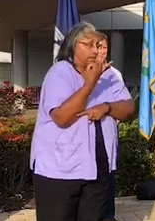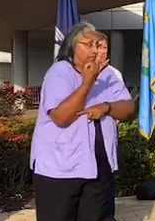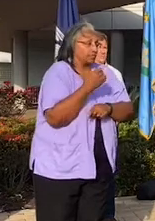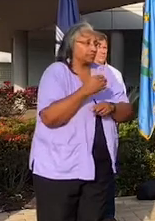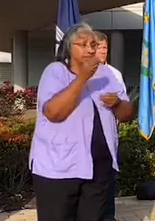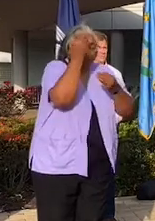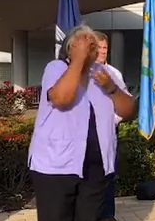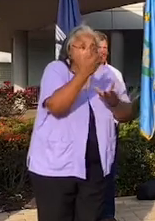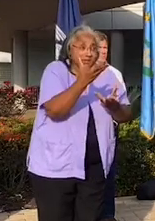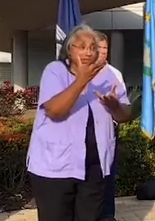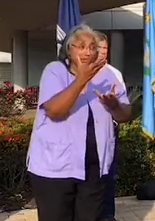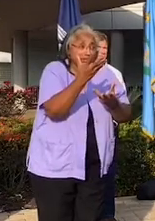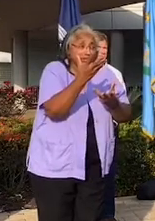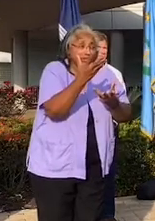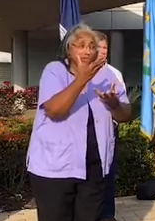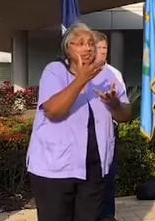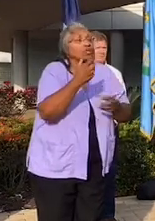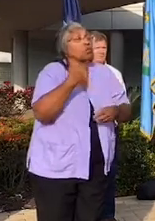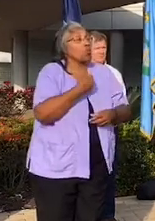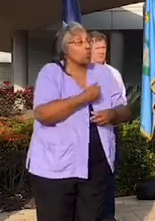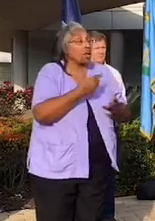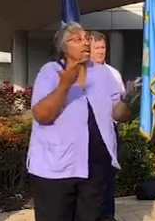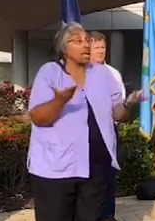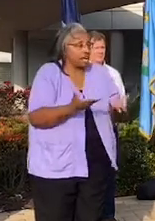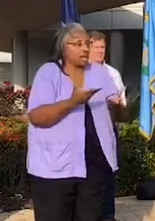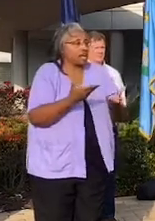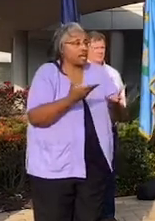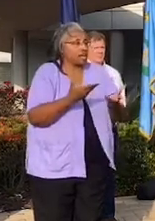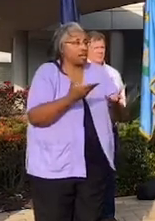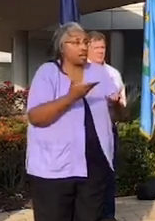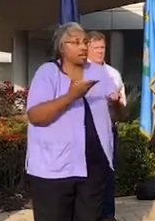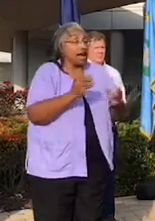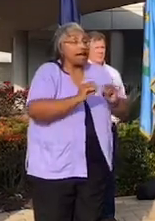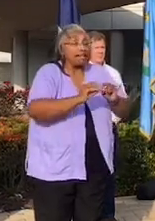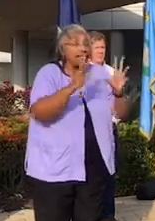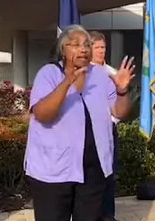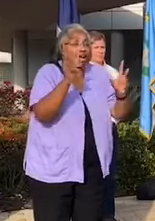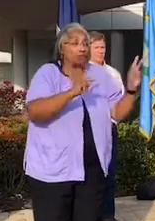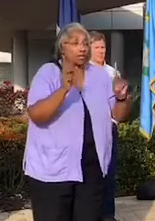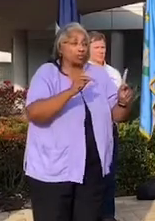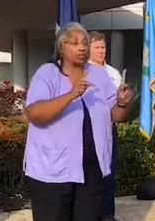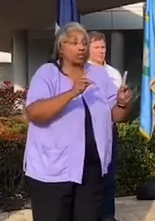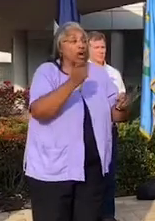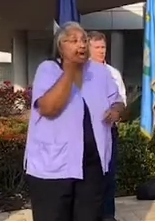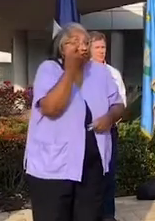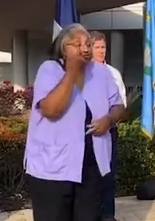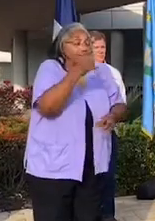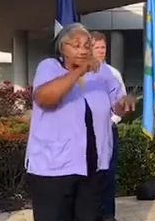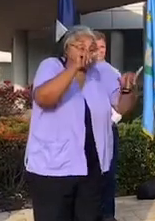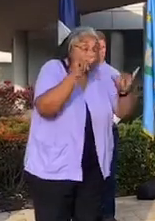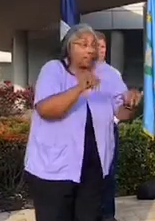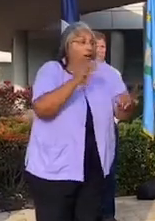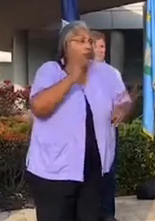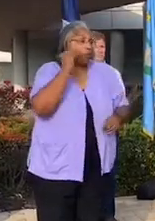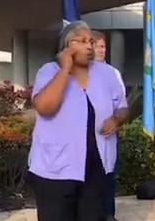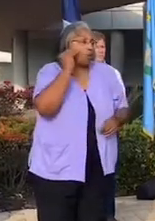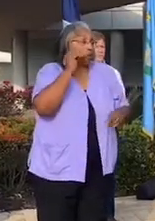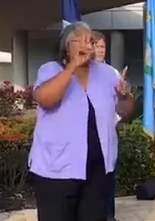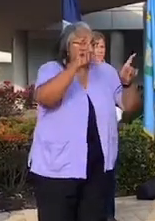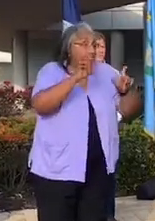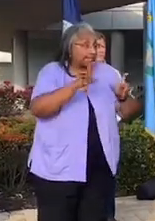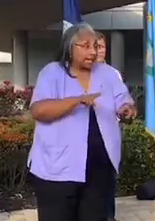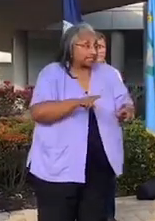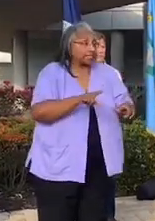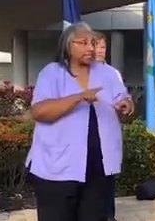we're here to make very clear to the public: stay home. Testing has ramped up,